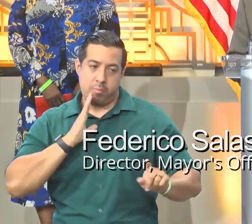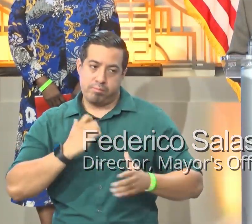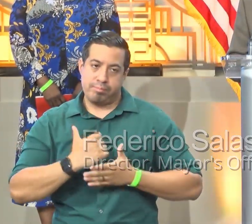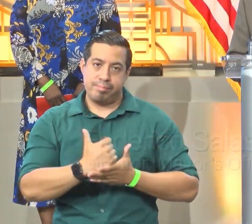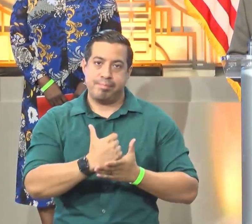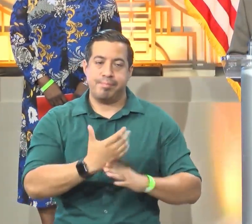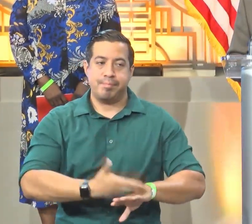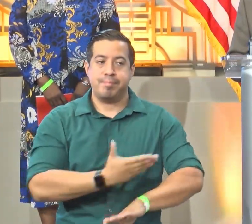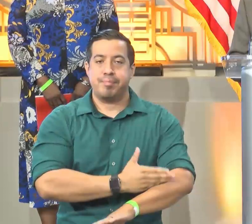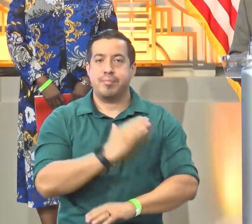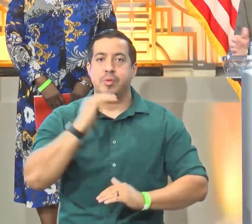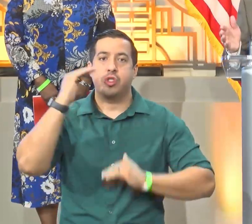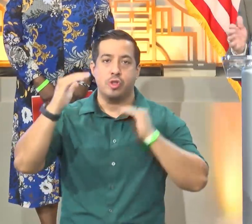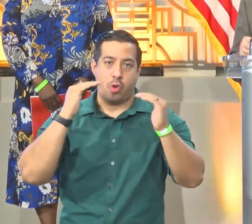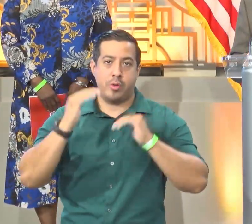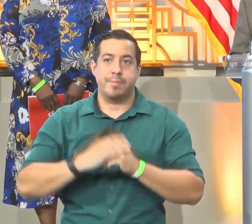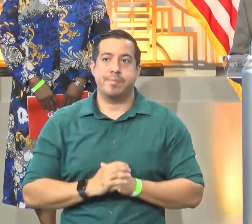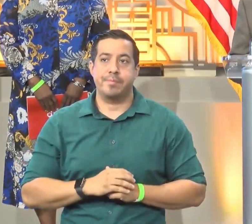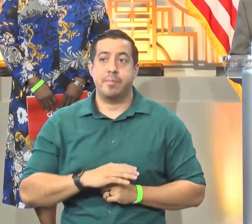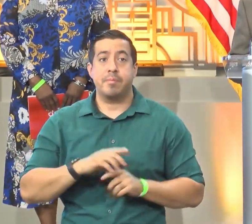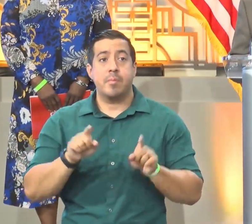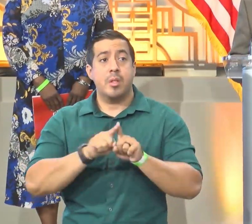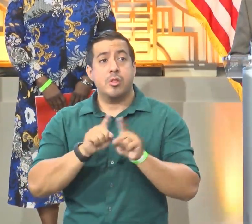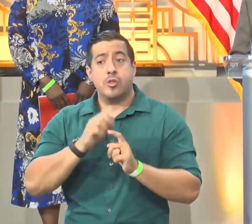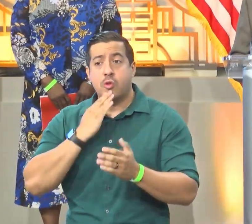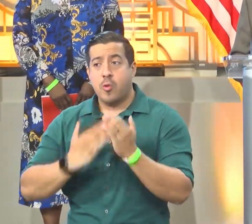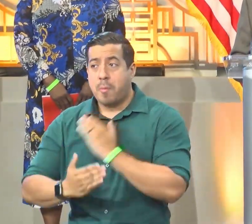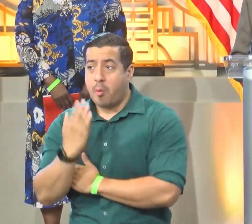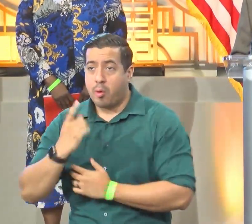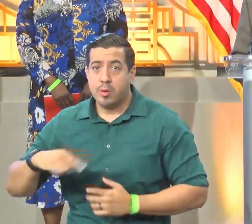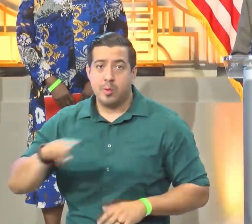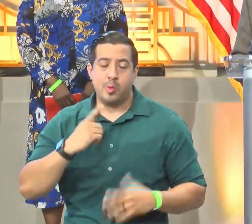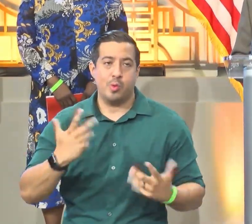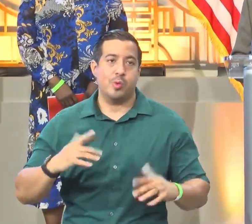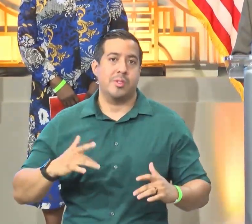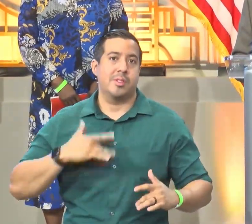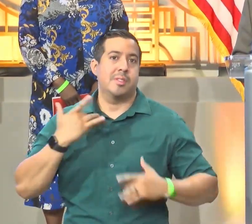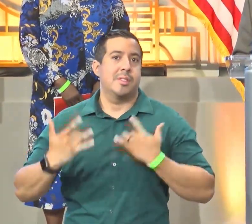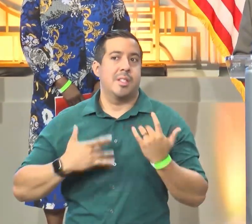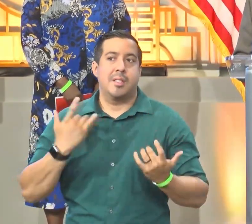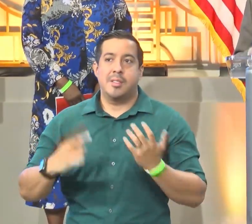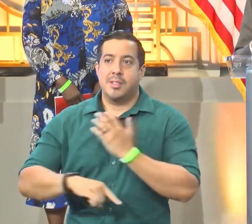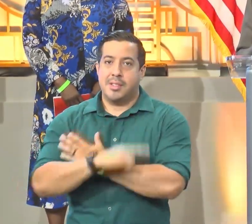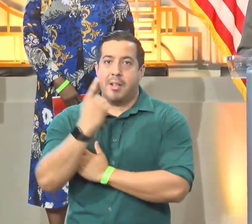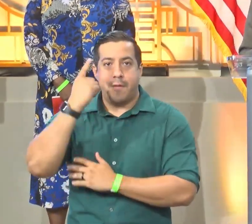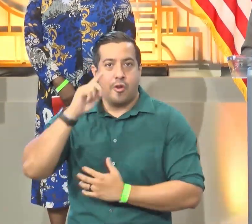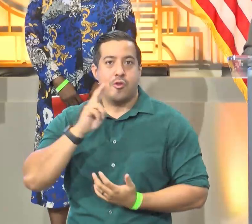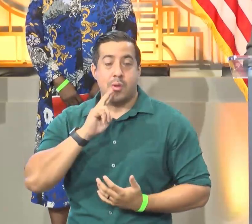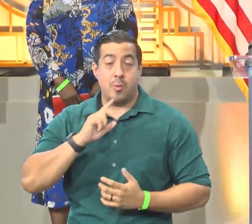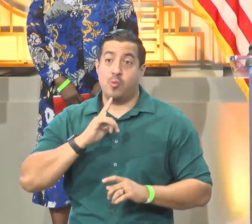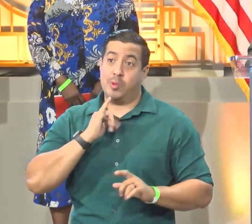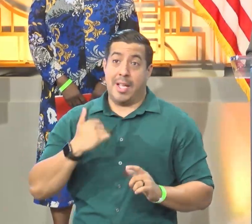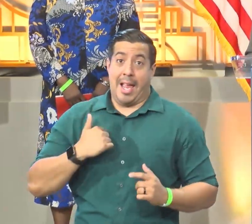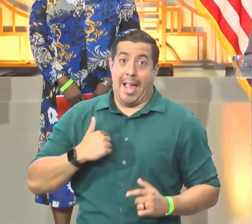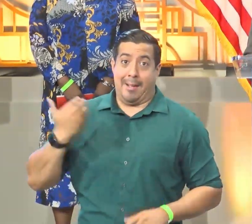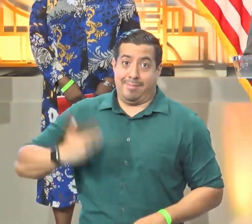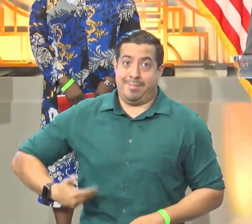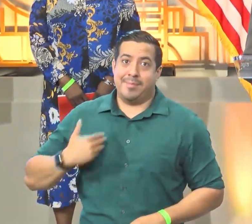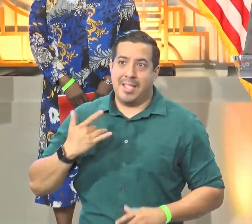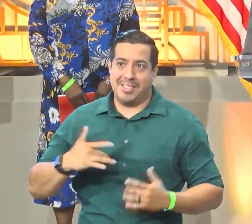adults. And good morning to all. What an exciting day it is for Houston. At least I am